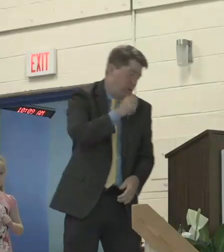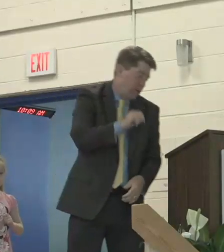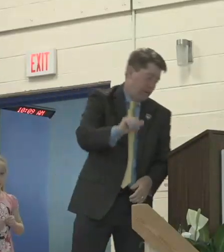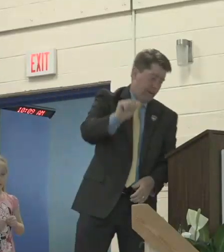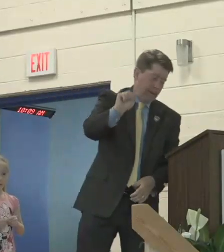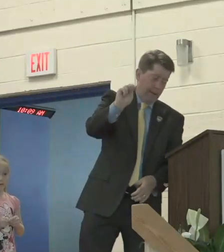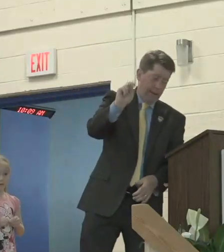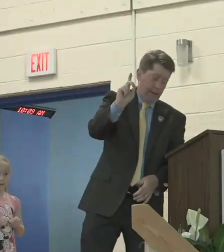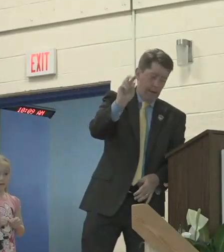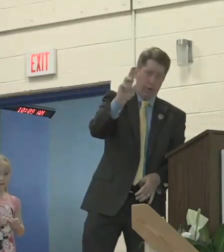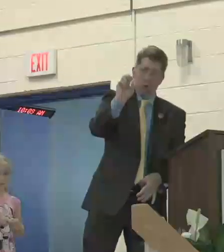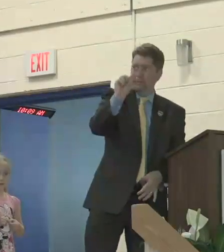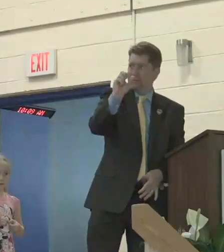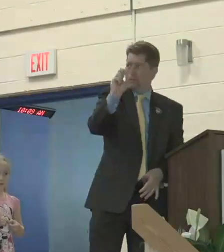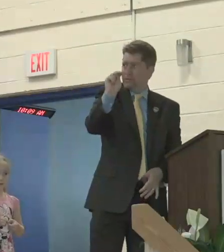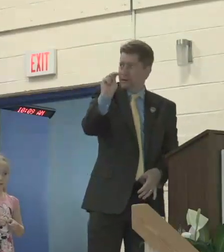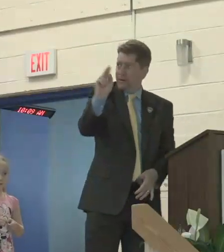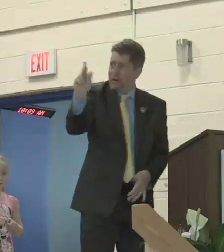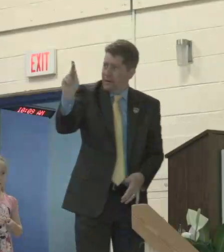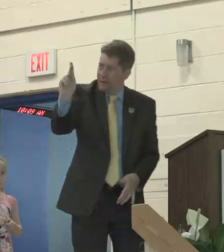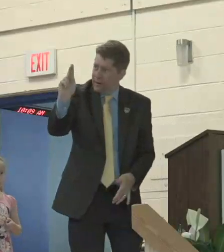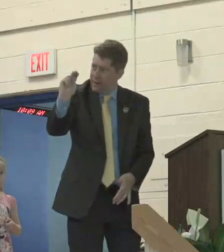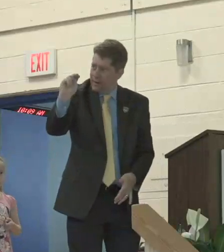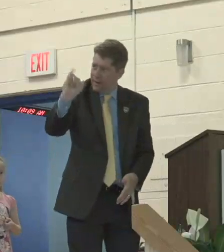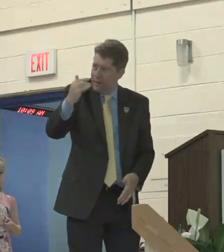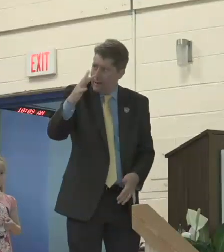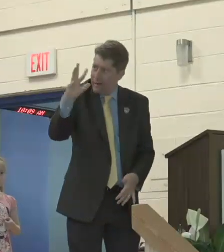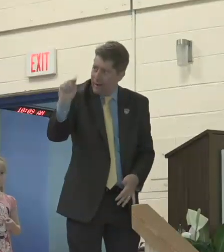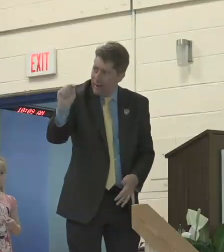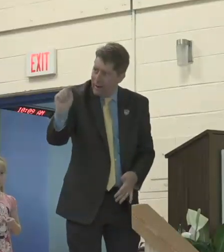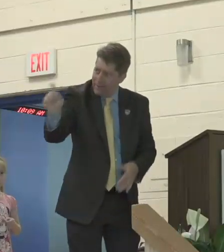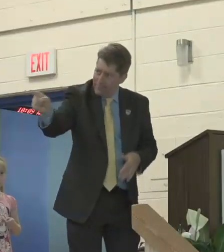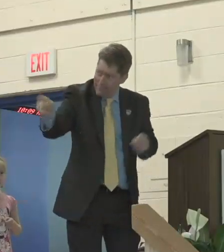difficult. And that goes to Anderson Knight.